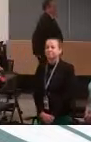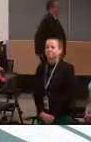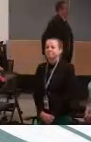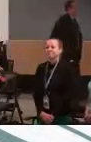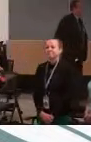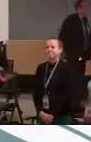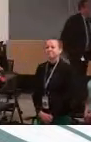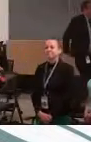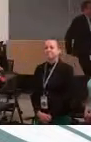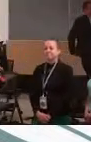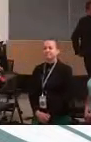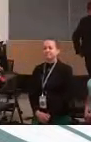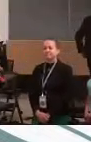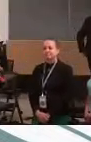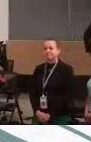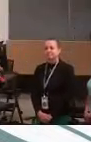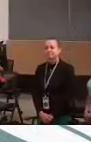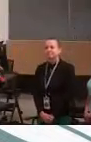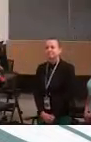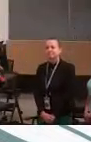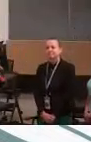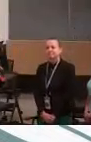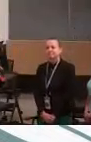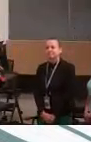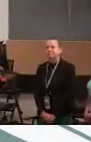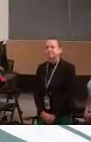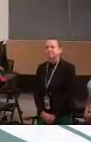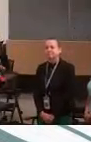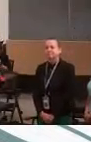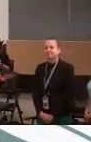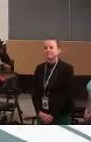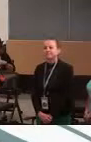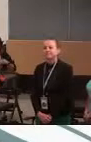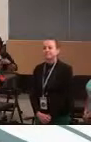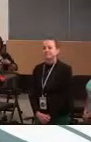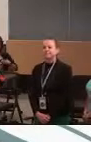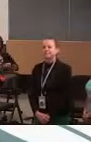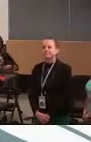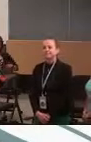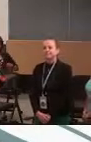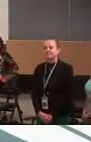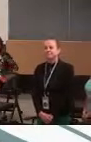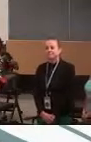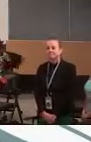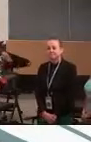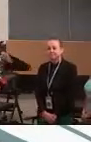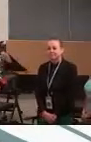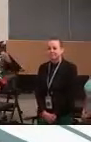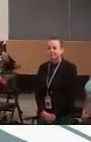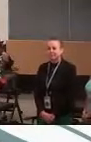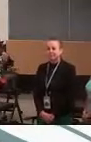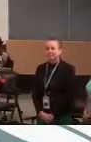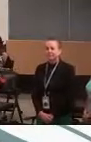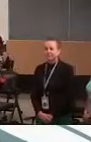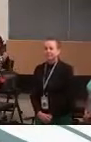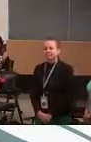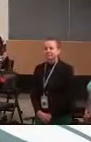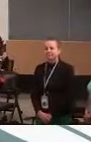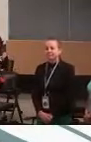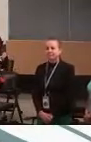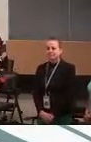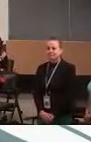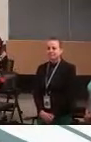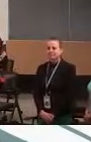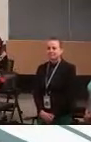sustain this program, if we want to grow this program, and we want to provide equitable access to services and